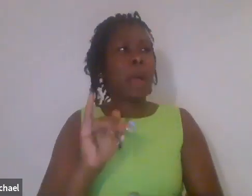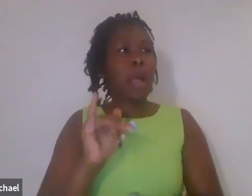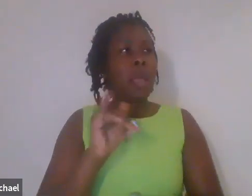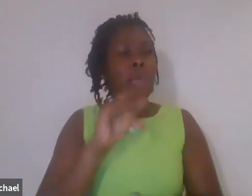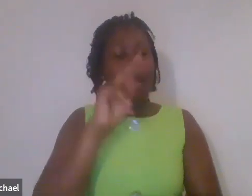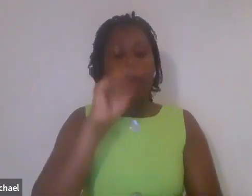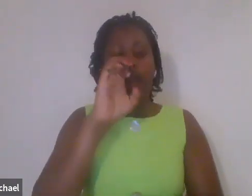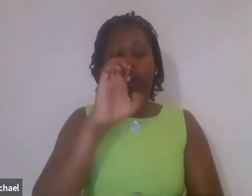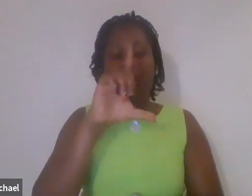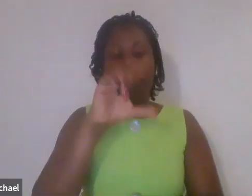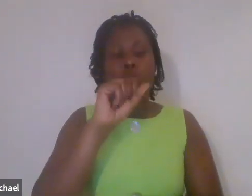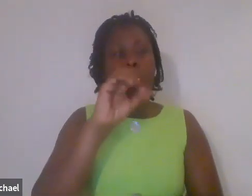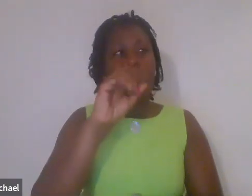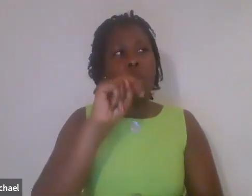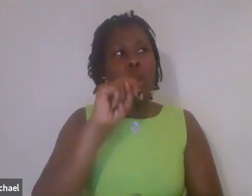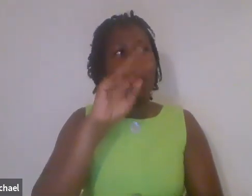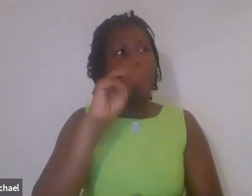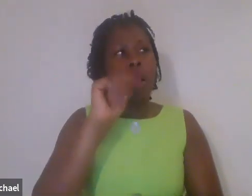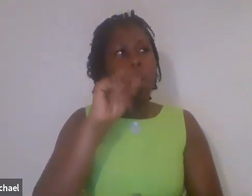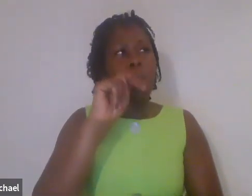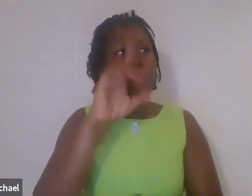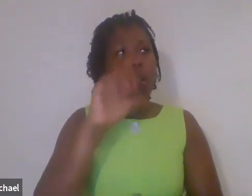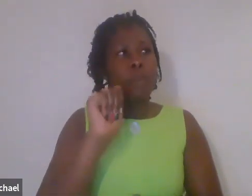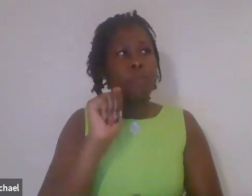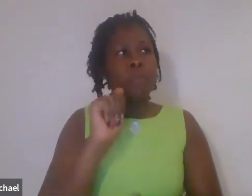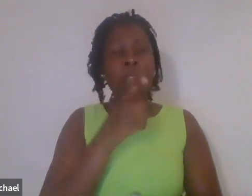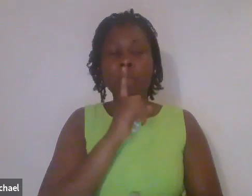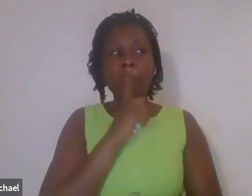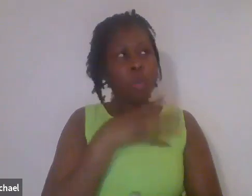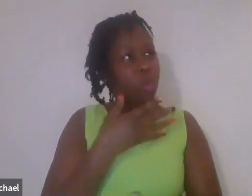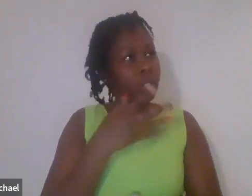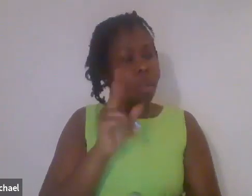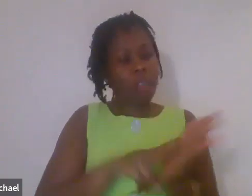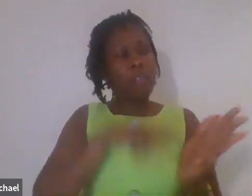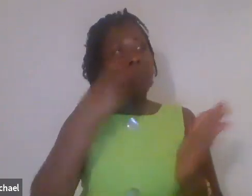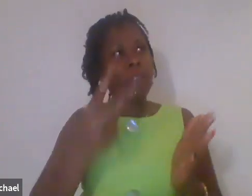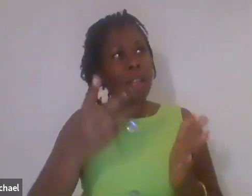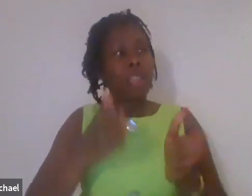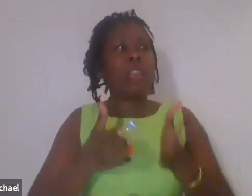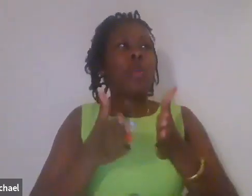but I'm always inspired by Nelson Mandela's quote.